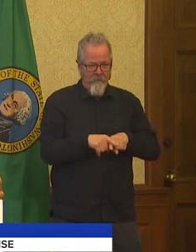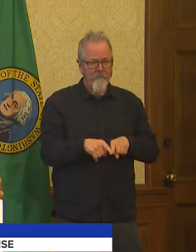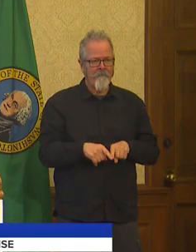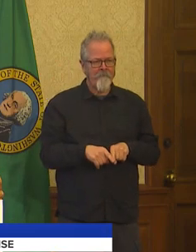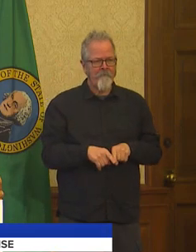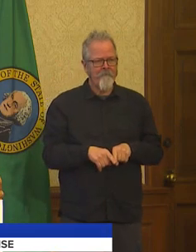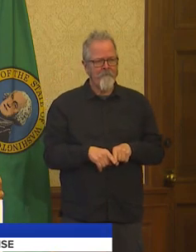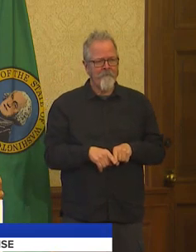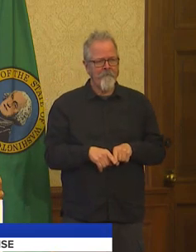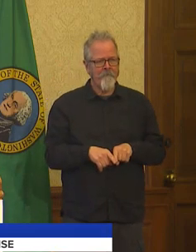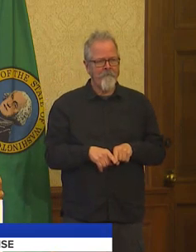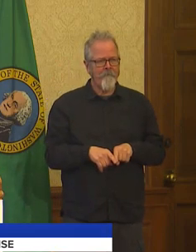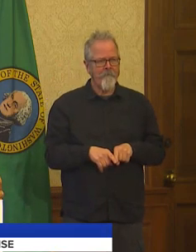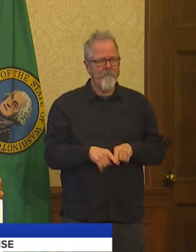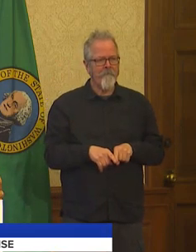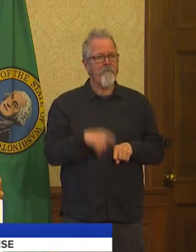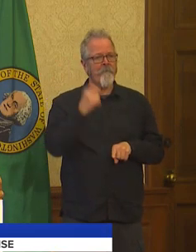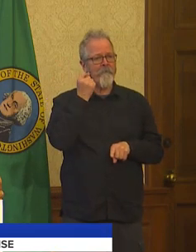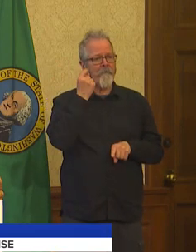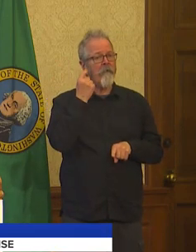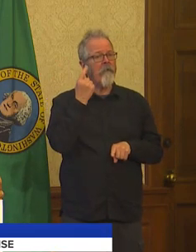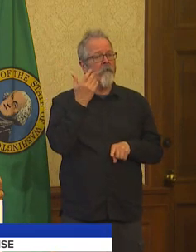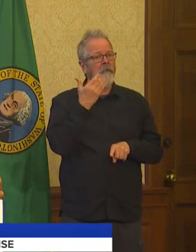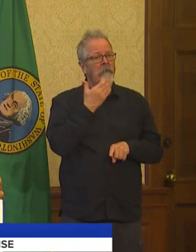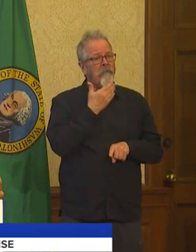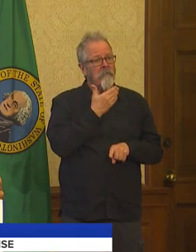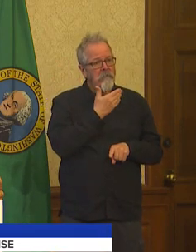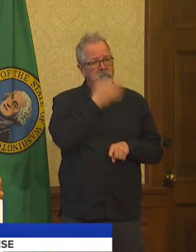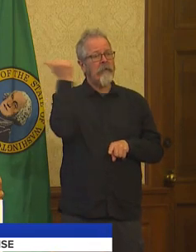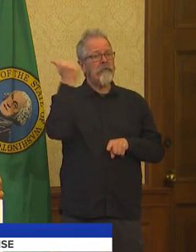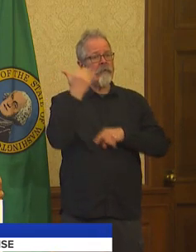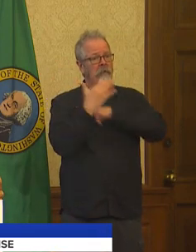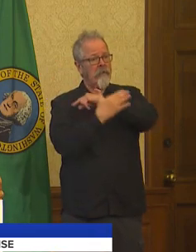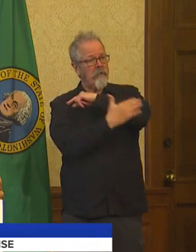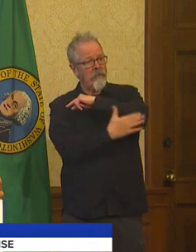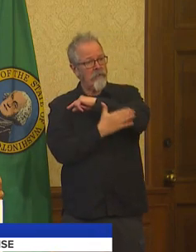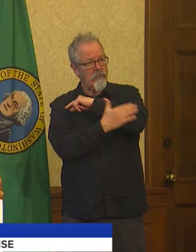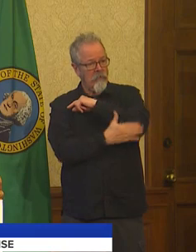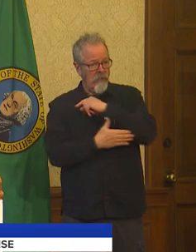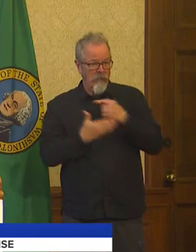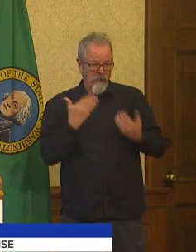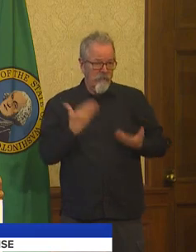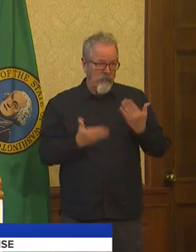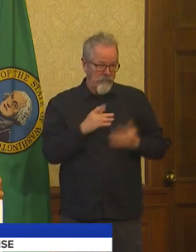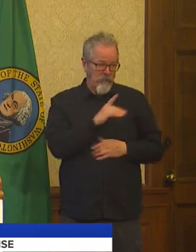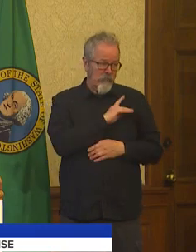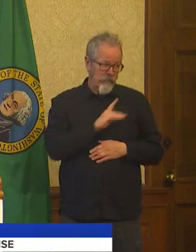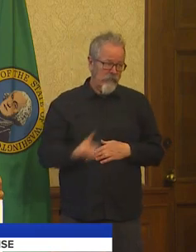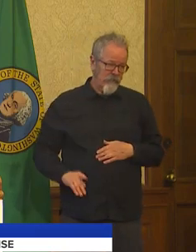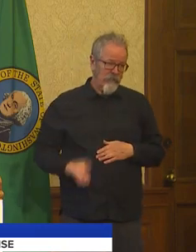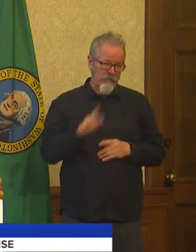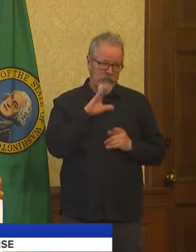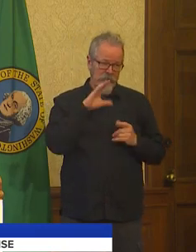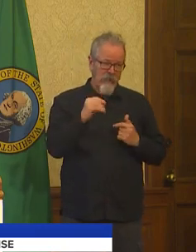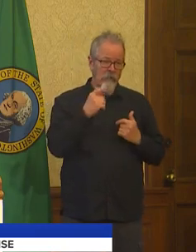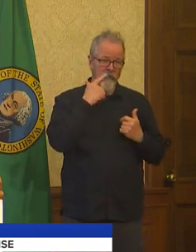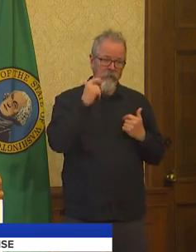some small gradual decline, which isn't enough for us. That gradient has to come